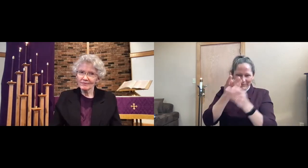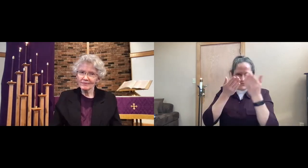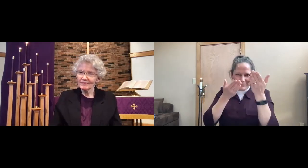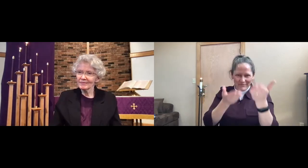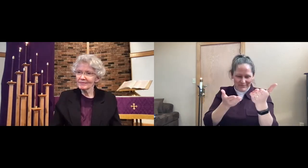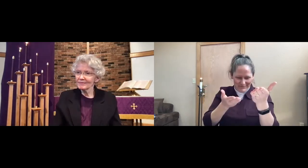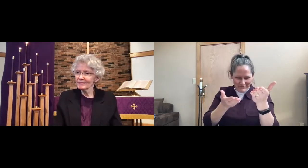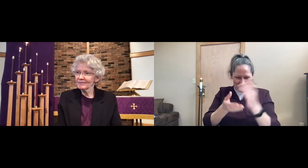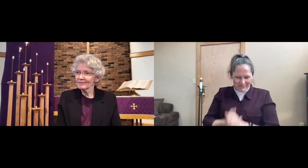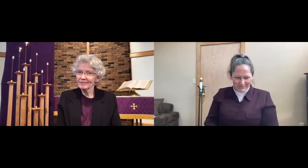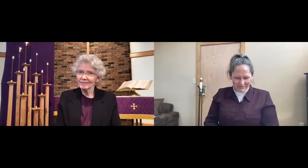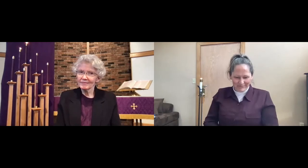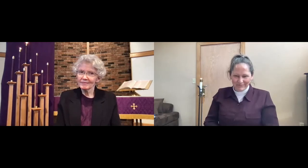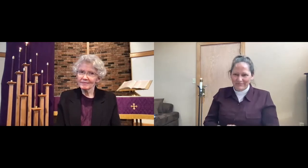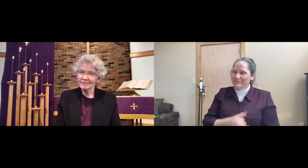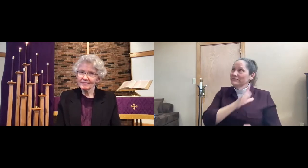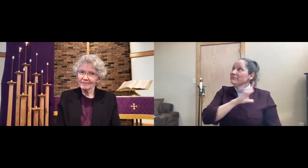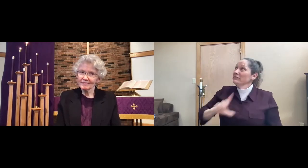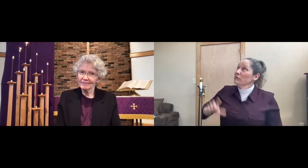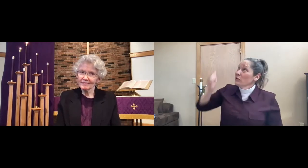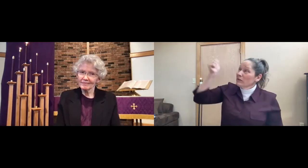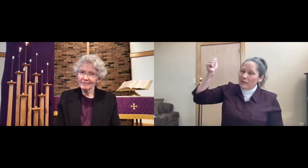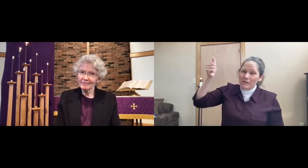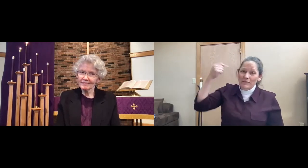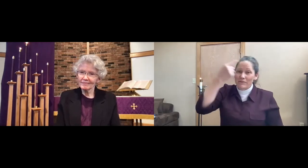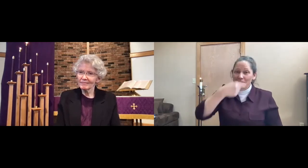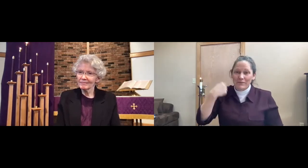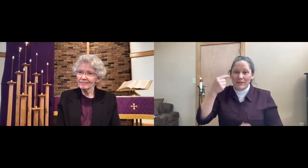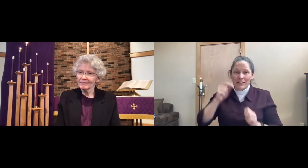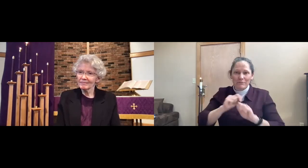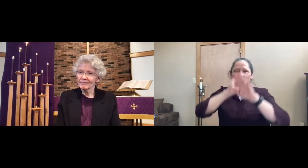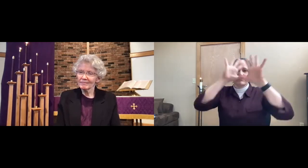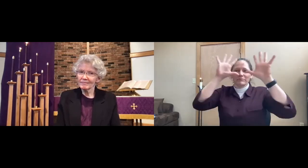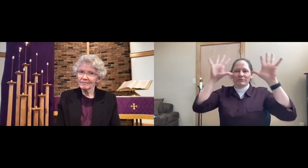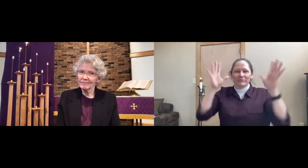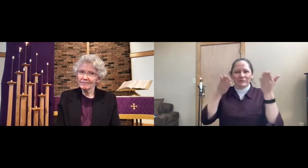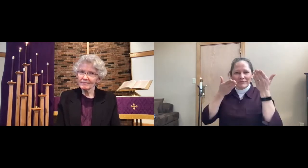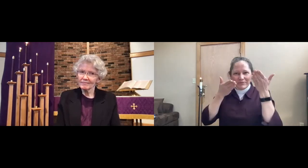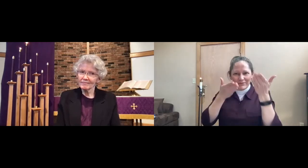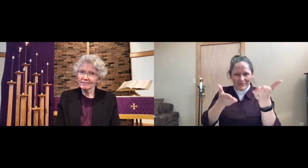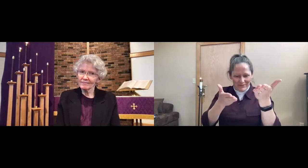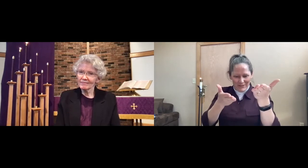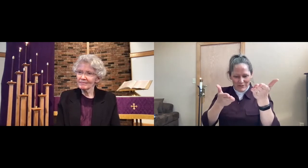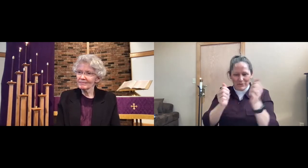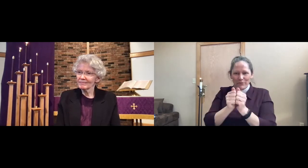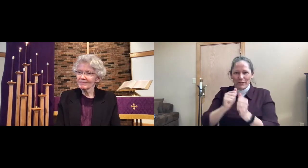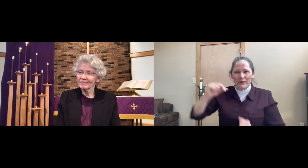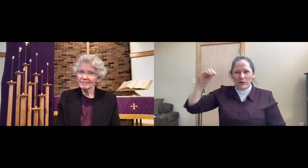The Lord bless you and keep you. The Lord's face shine on you with grace